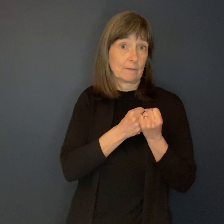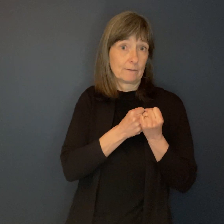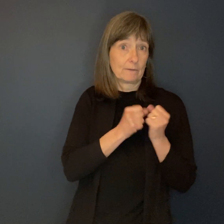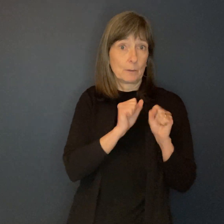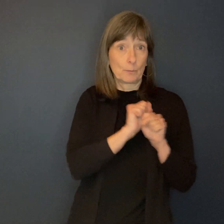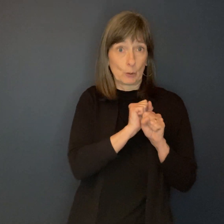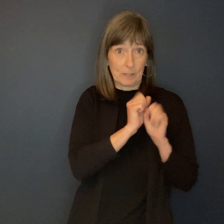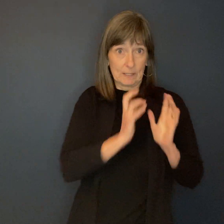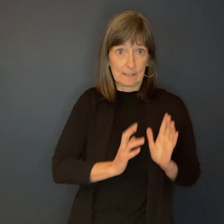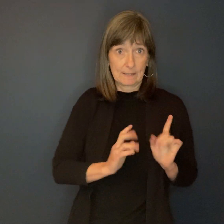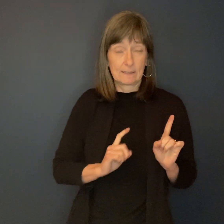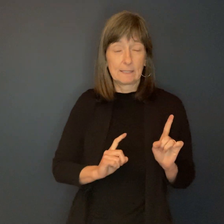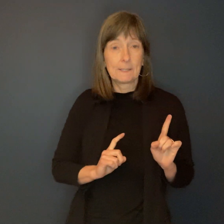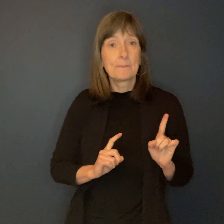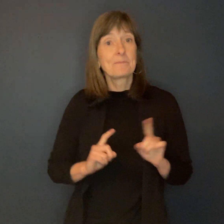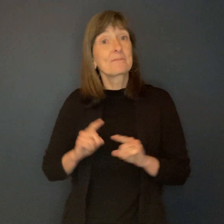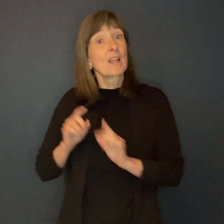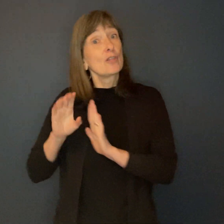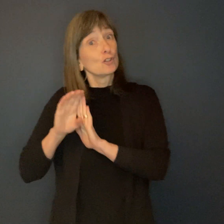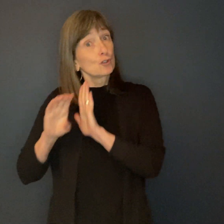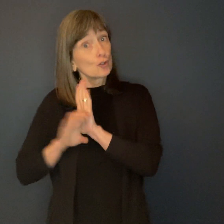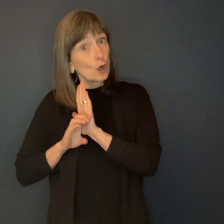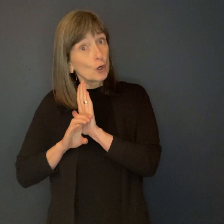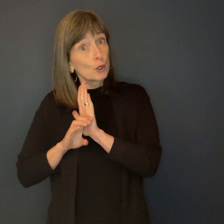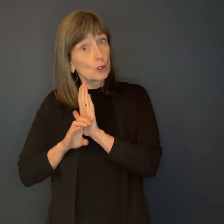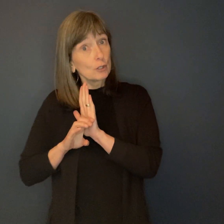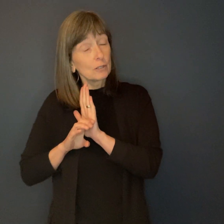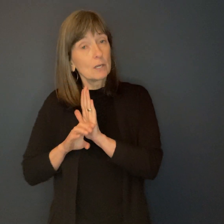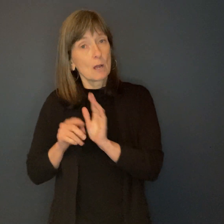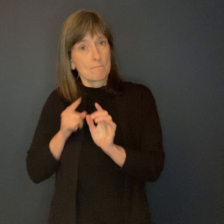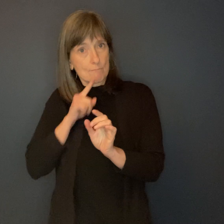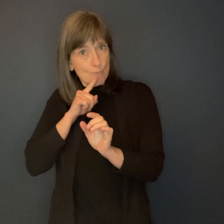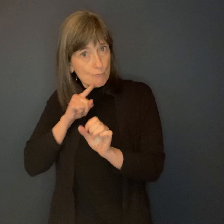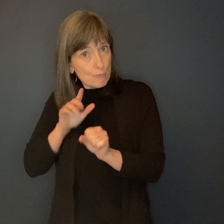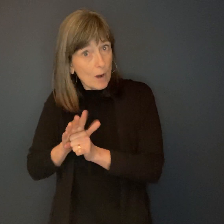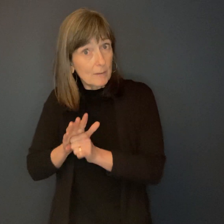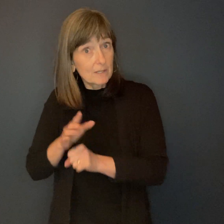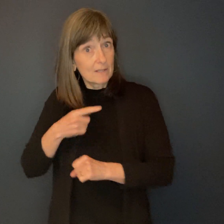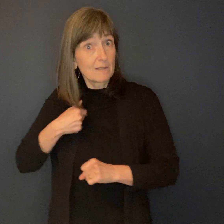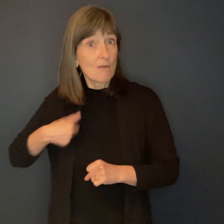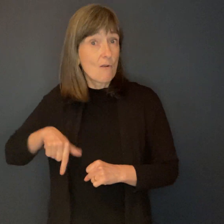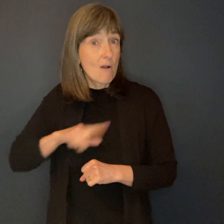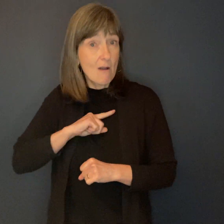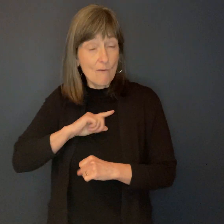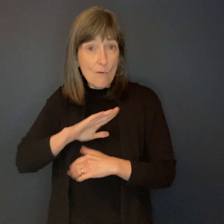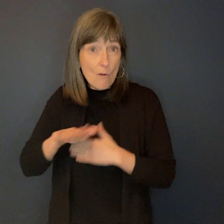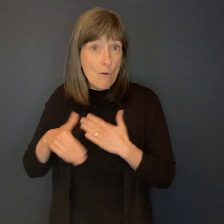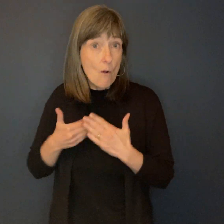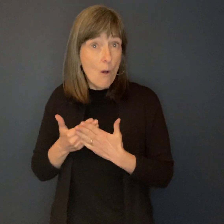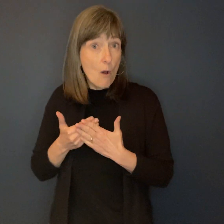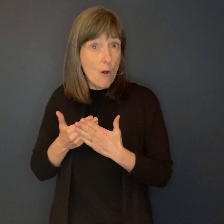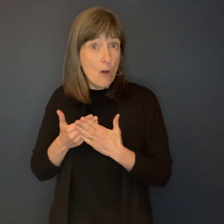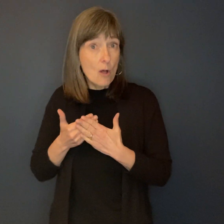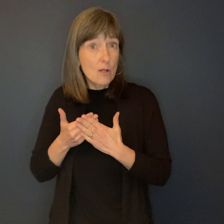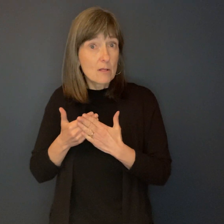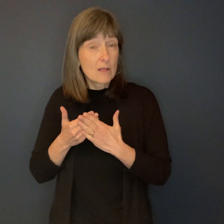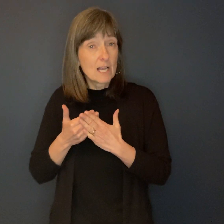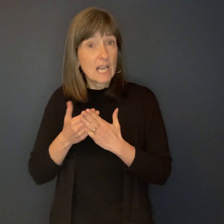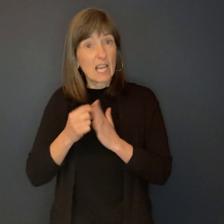the promise of the Charter of Rights and Freedoms and sections that speak to equality rights had